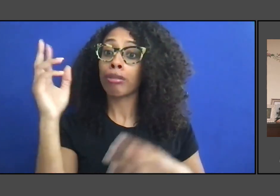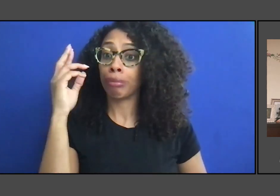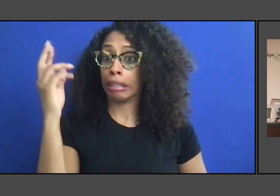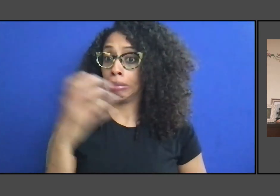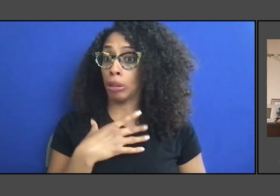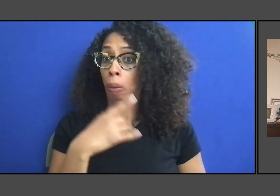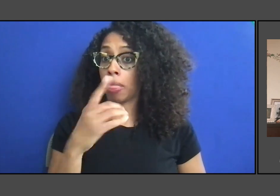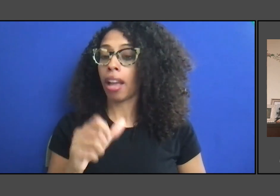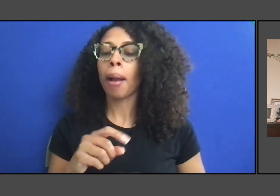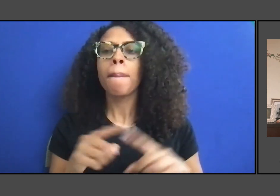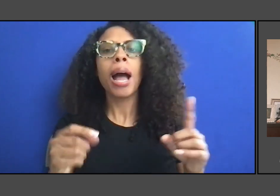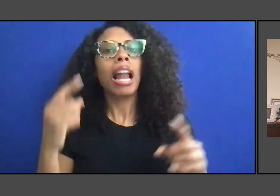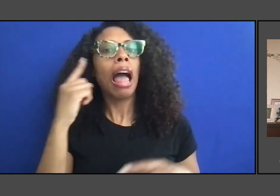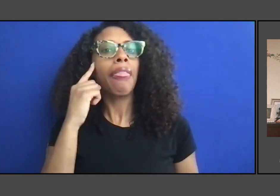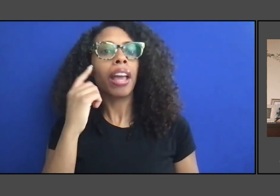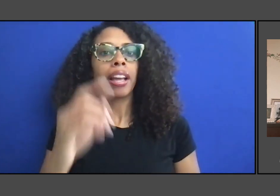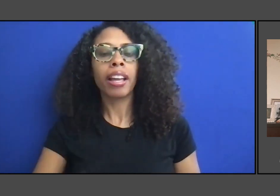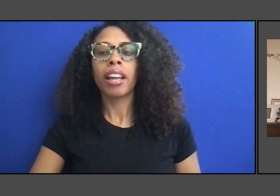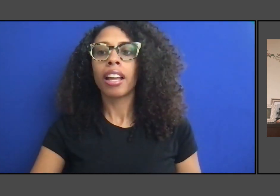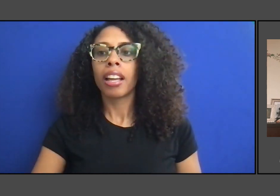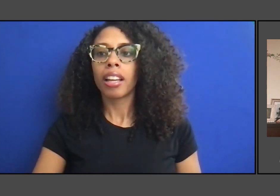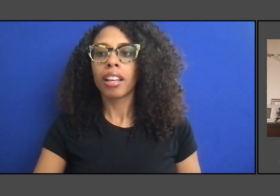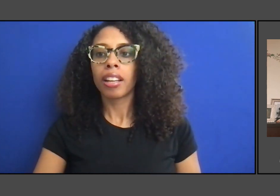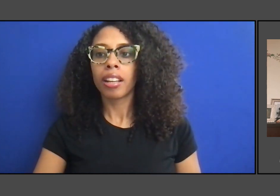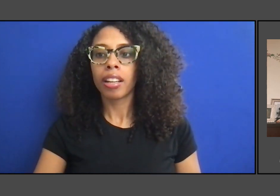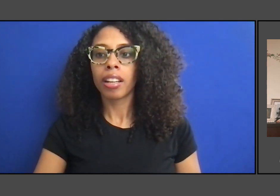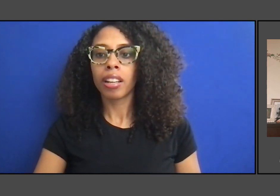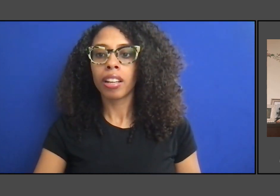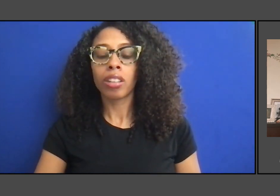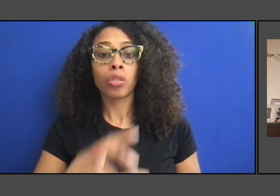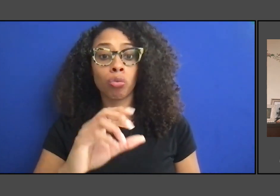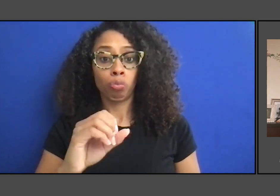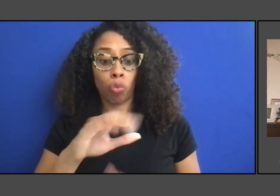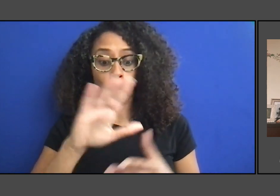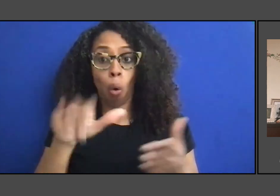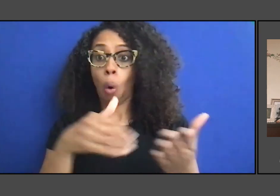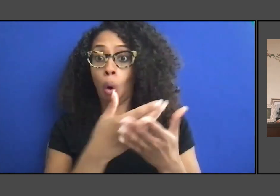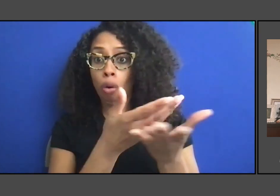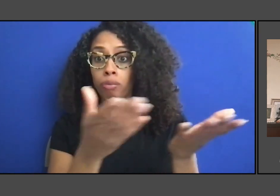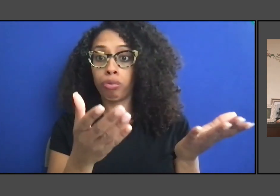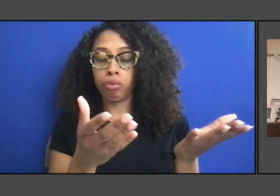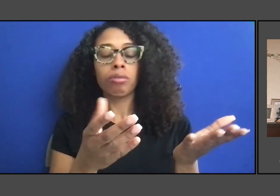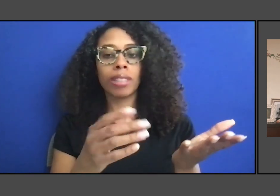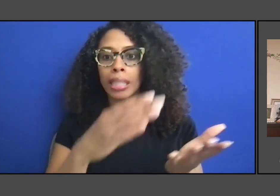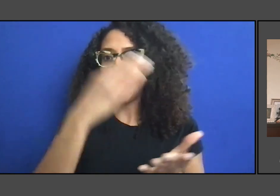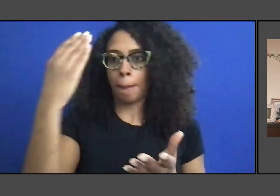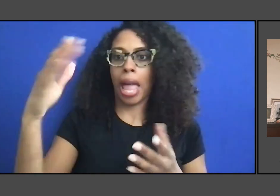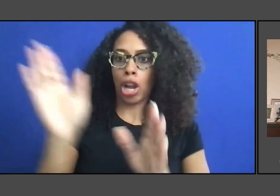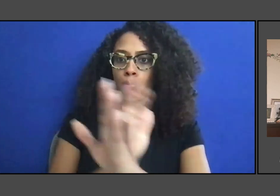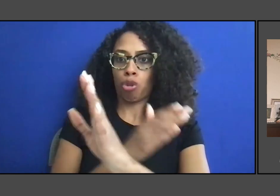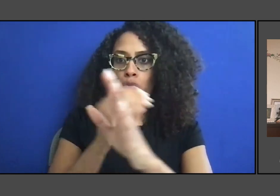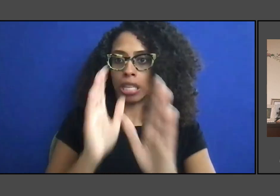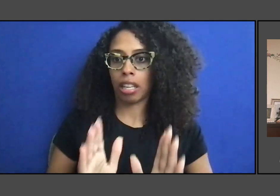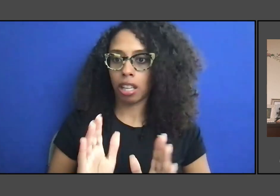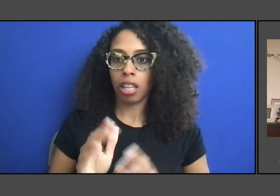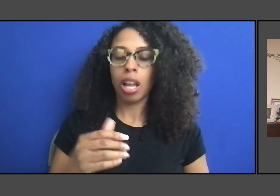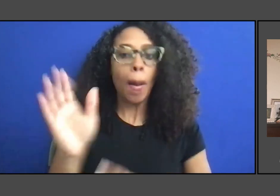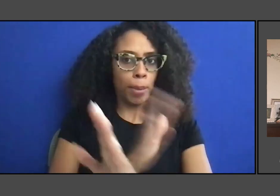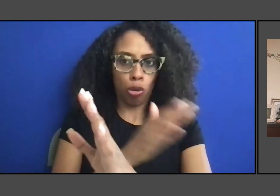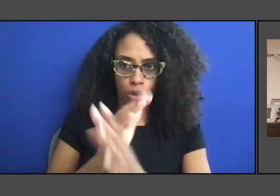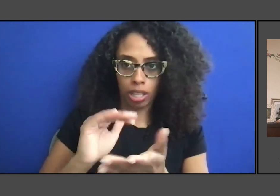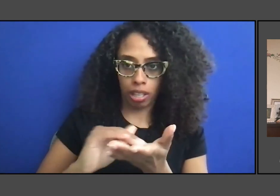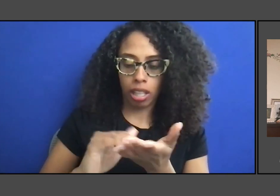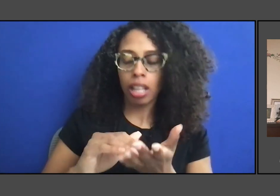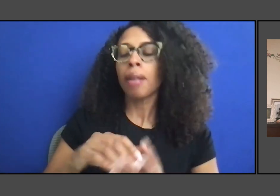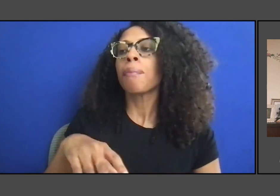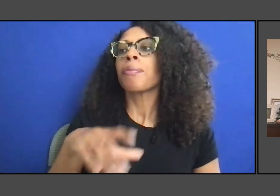you know, all of it as just Black music, like Nicholas Payton says, and others. But I think of